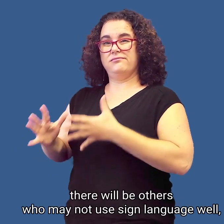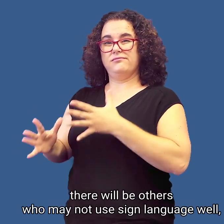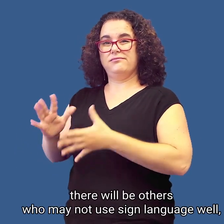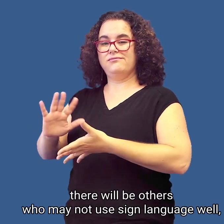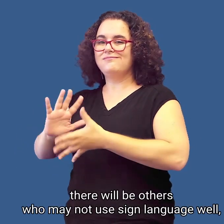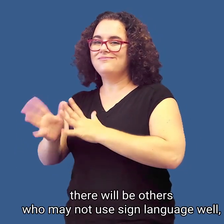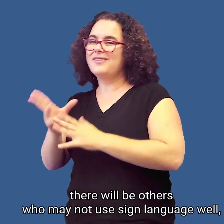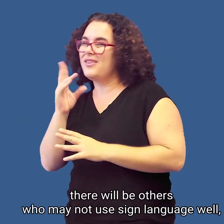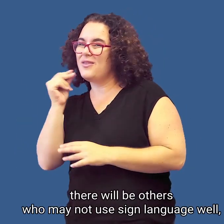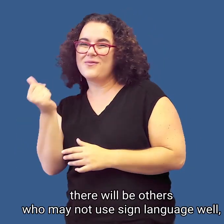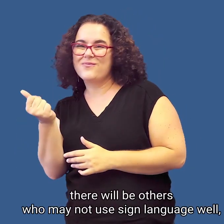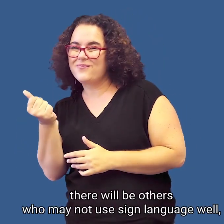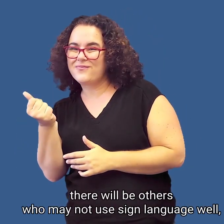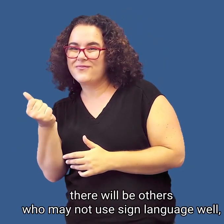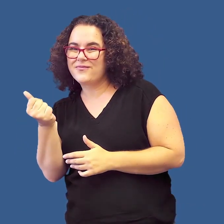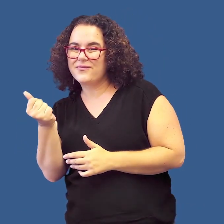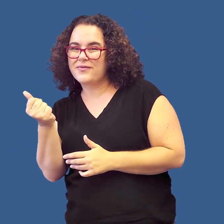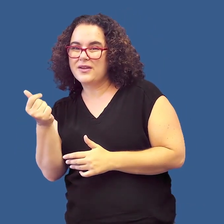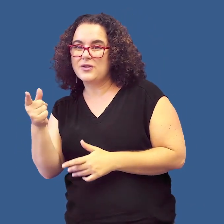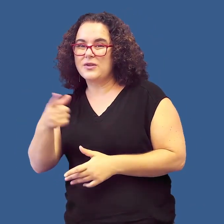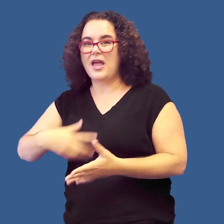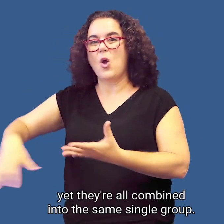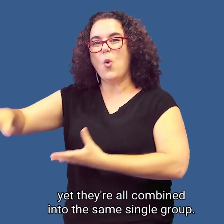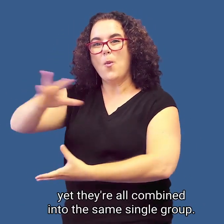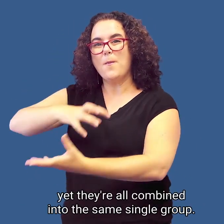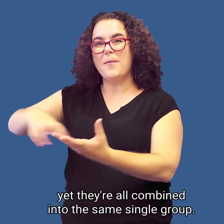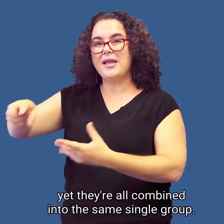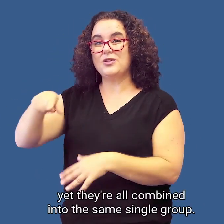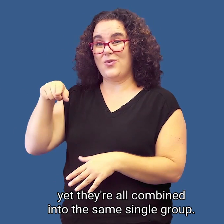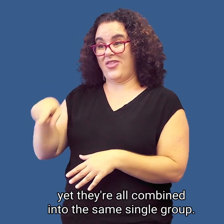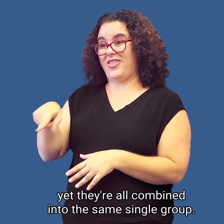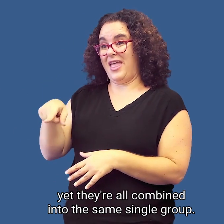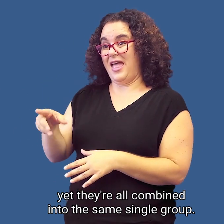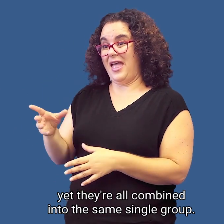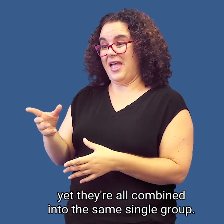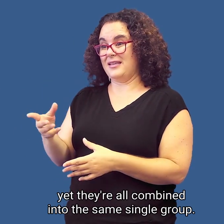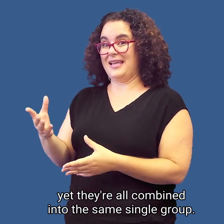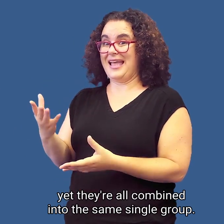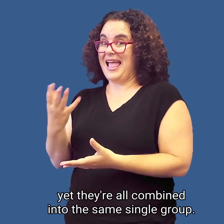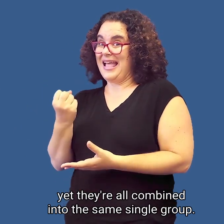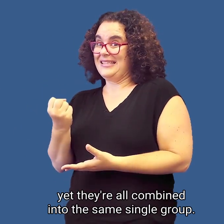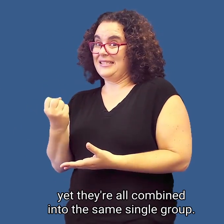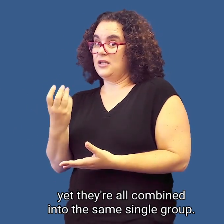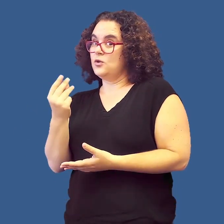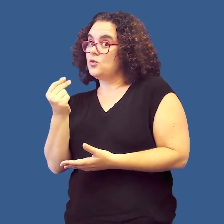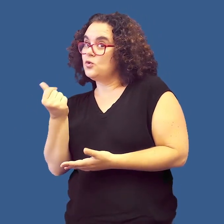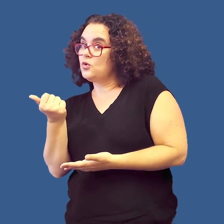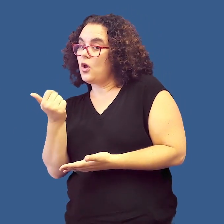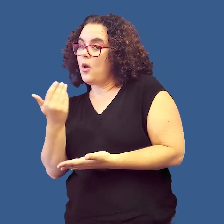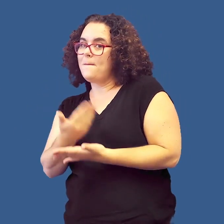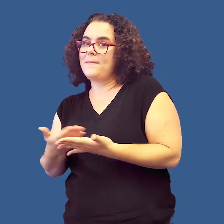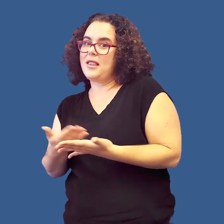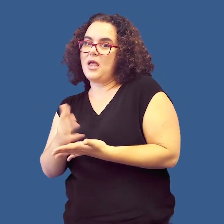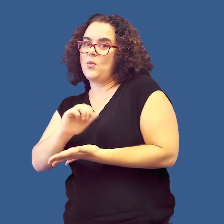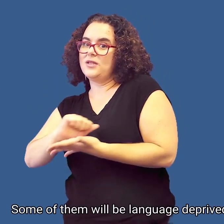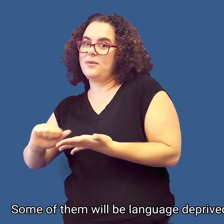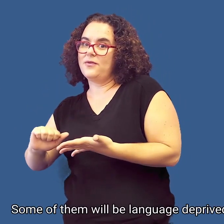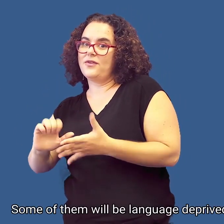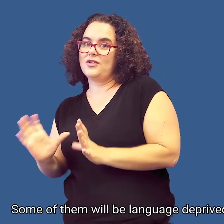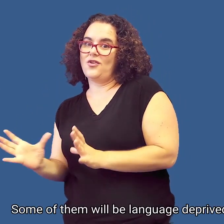language well, yet they're all combined into the same single group. Some of them will be language